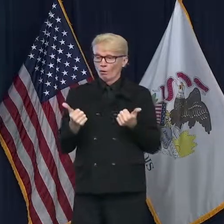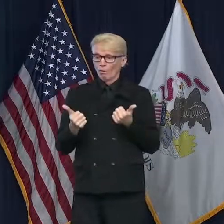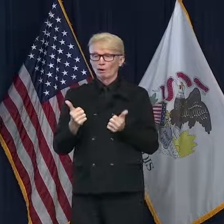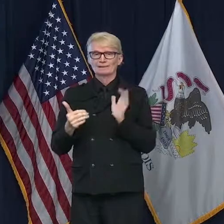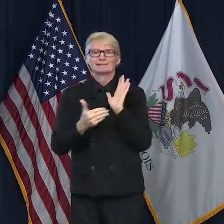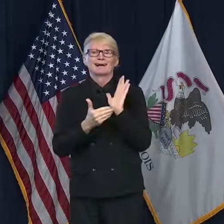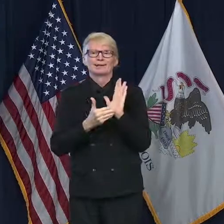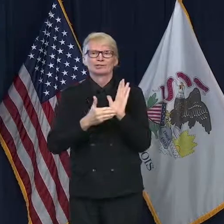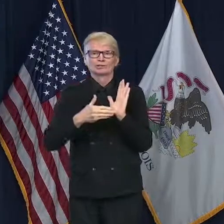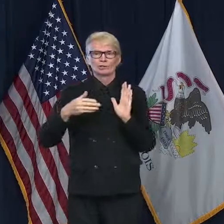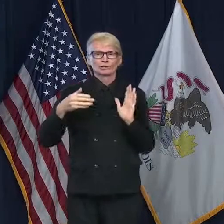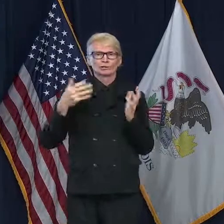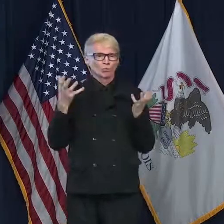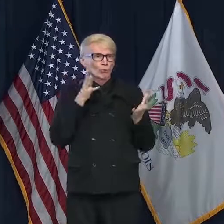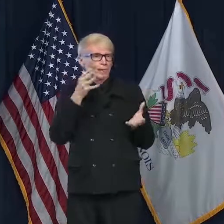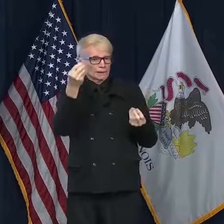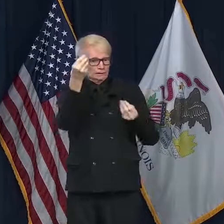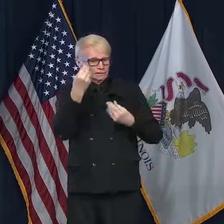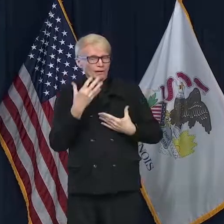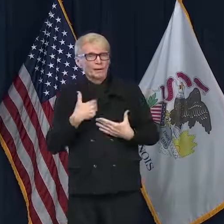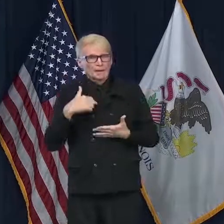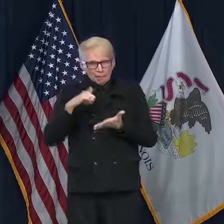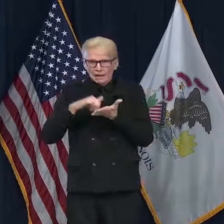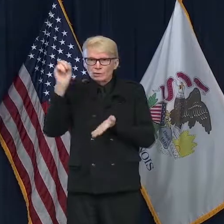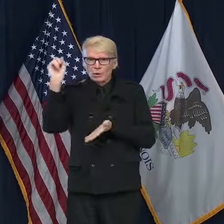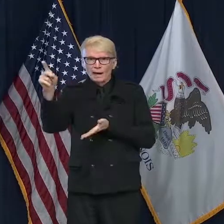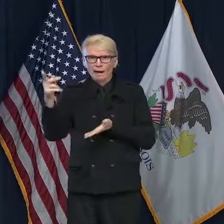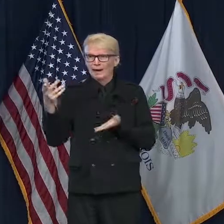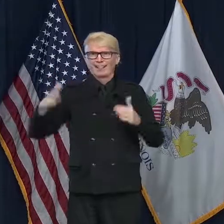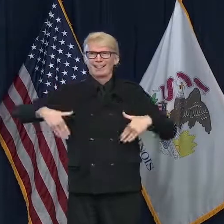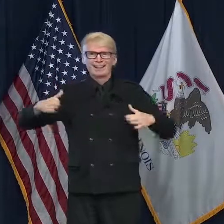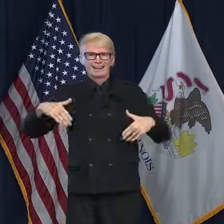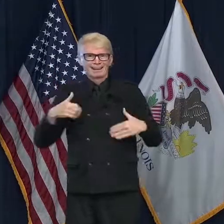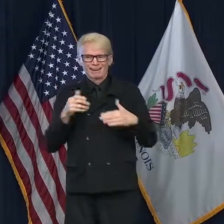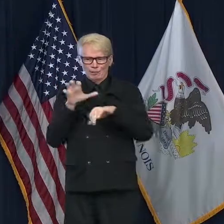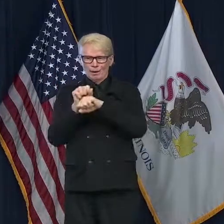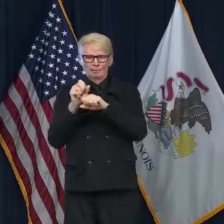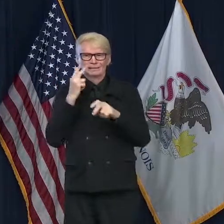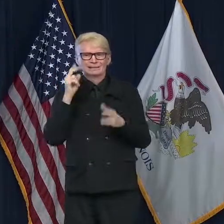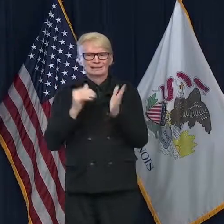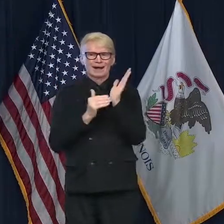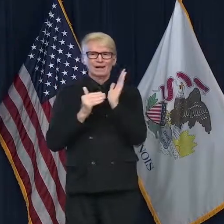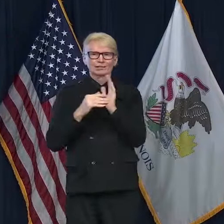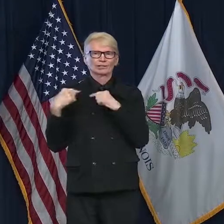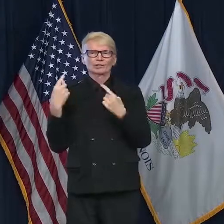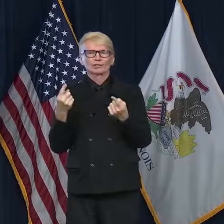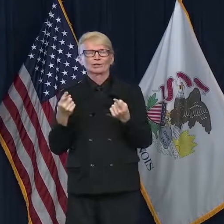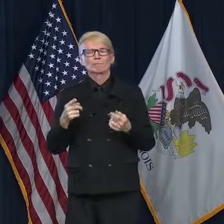and they haven't had a chance to talk to their doctor yet. So I think that kind of hesitancy can be